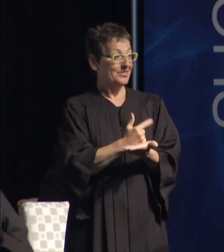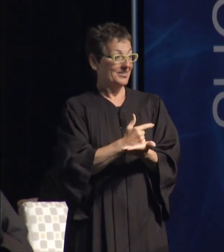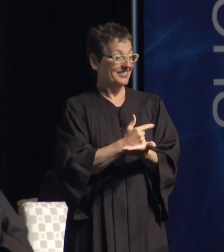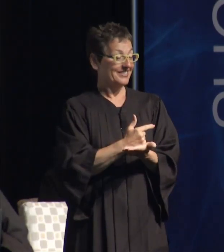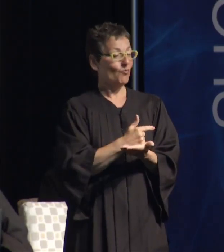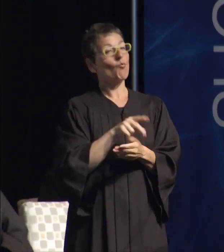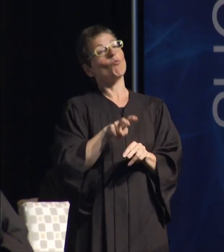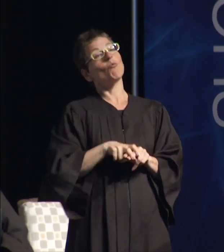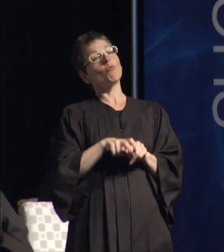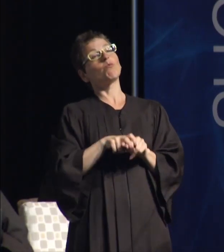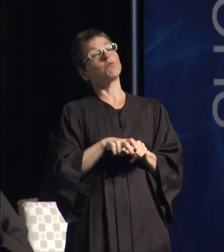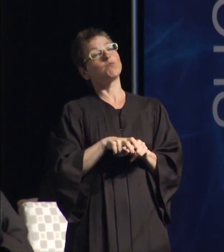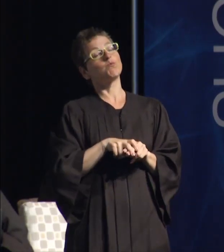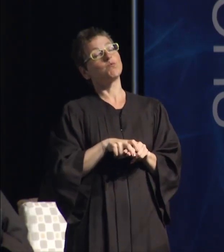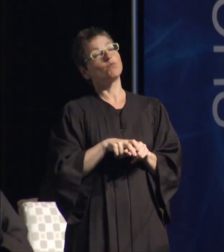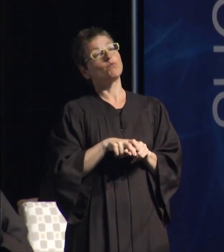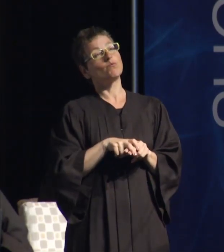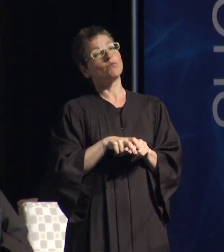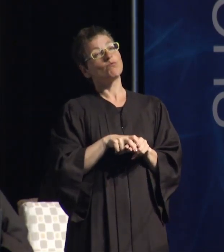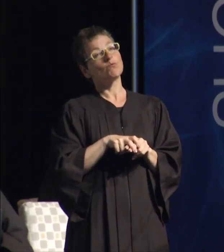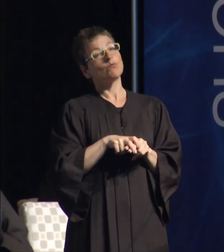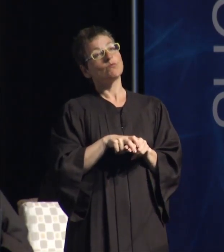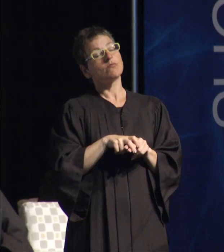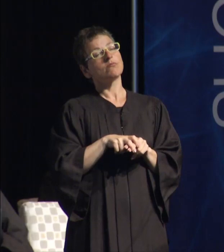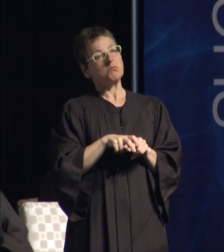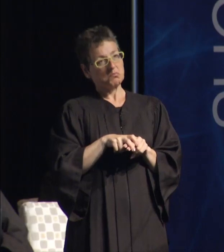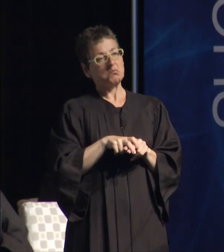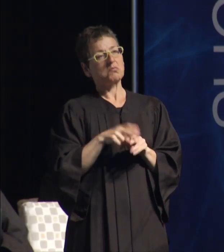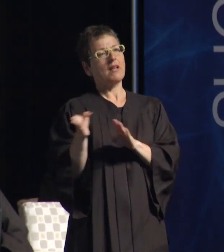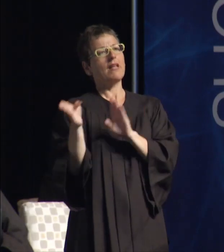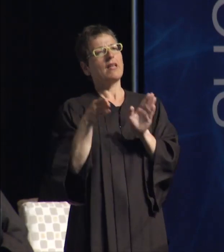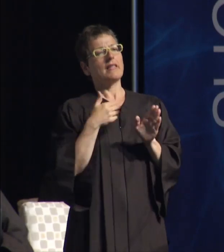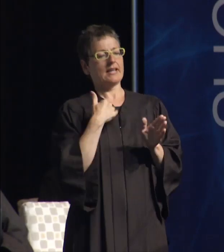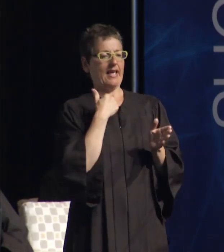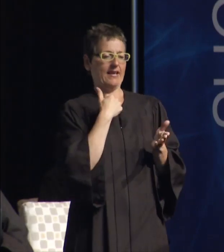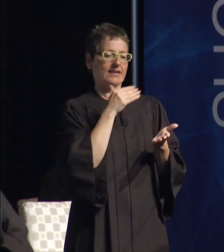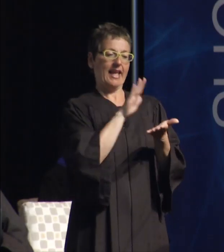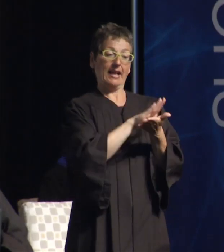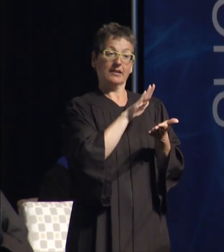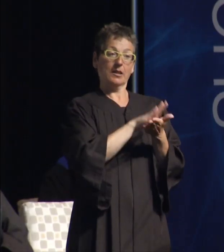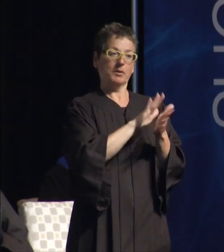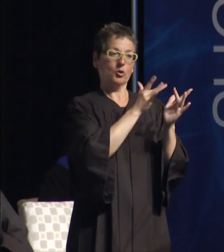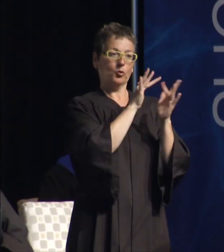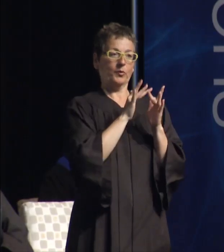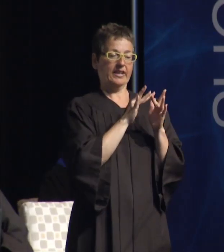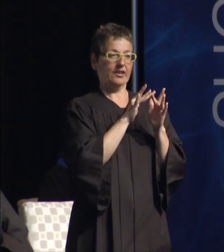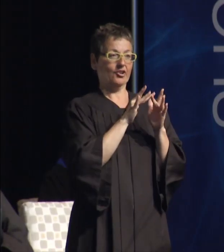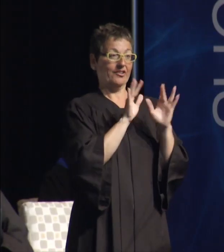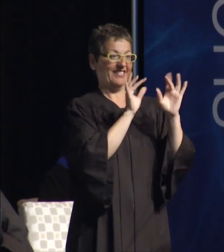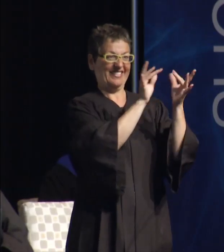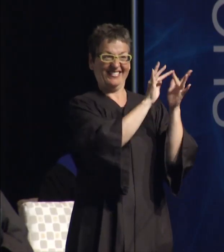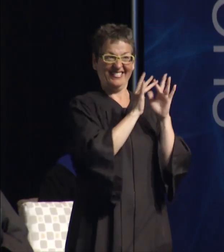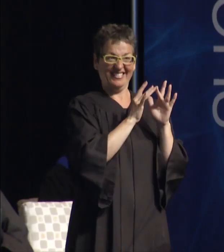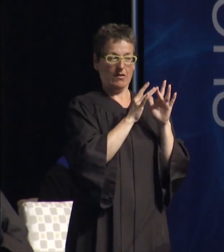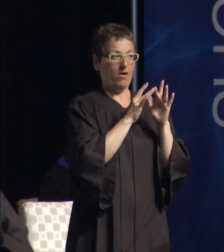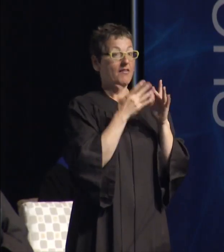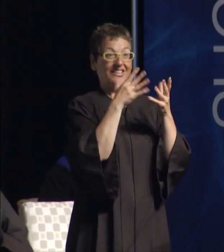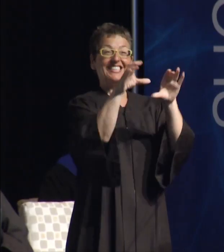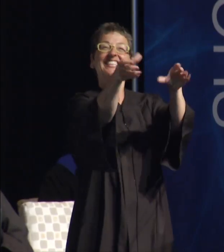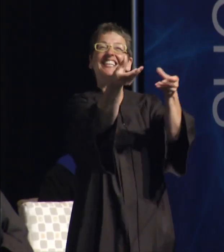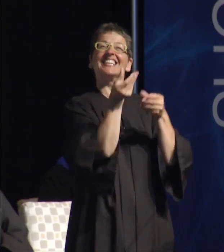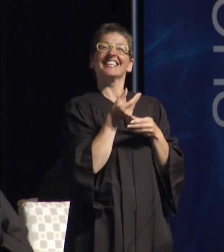and when I graduated from Academic Career Connections, I snuck out after receiving my